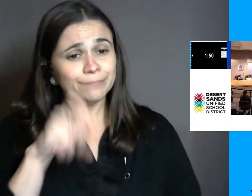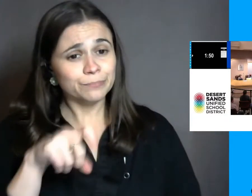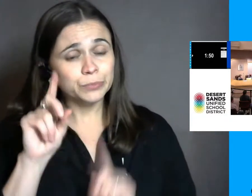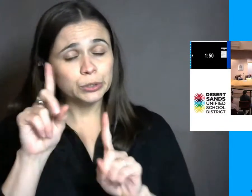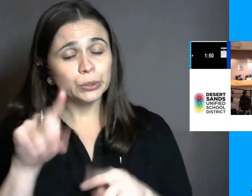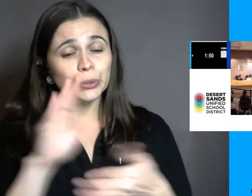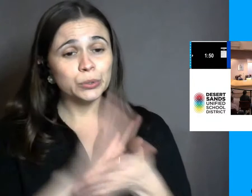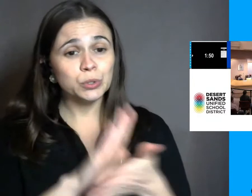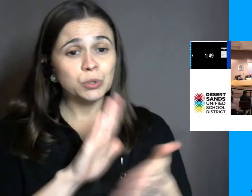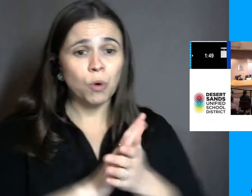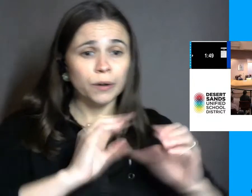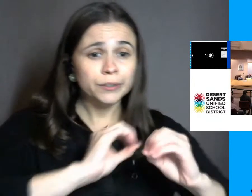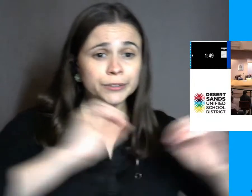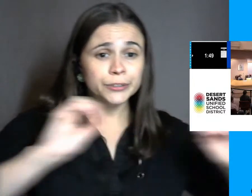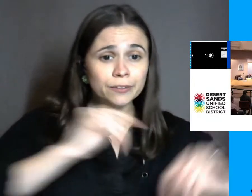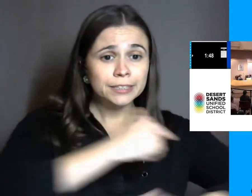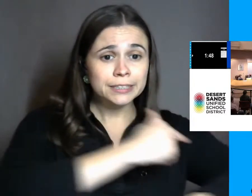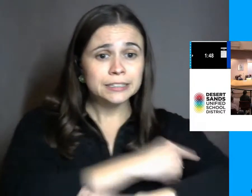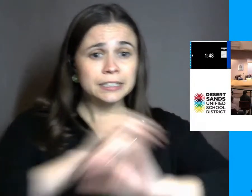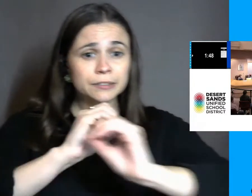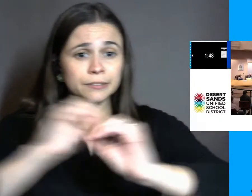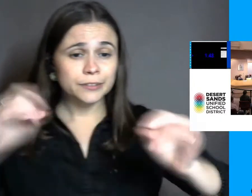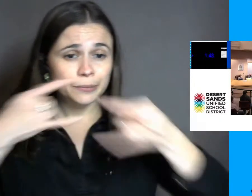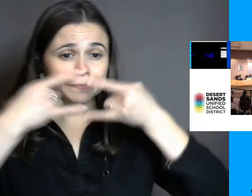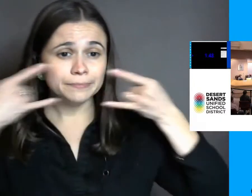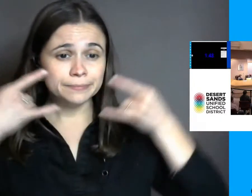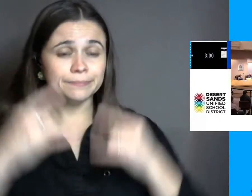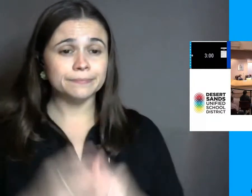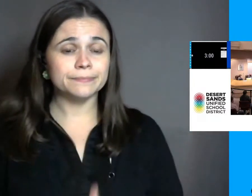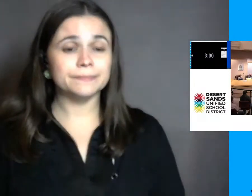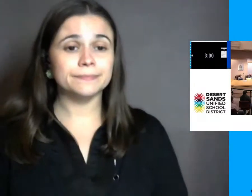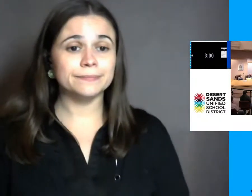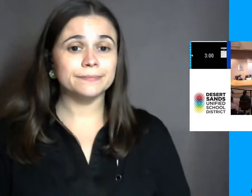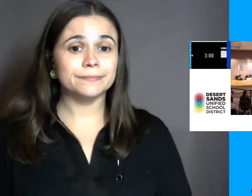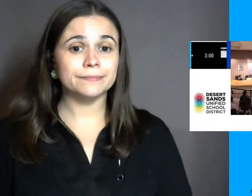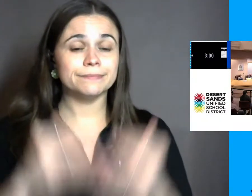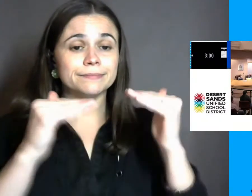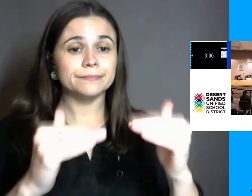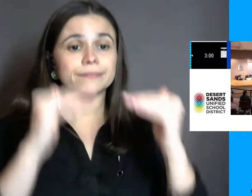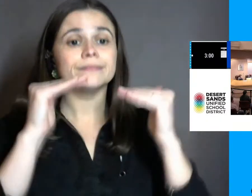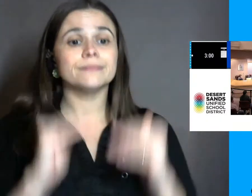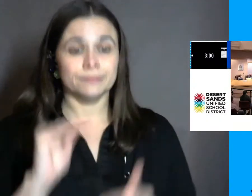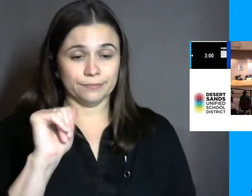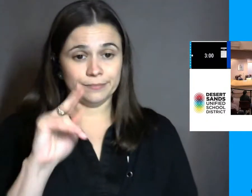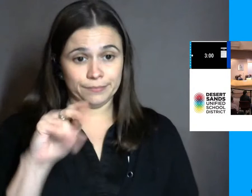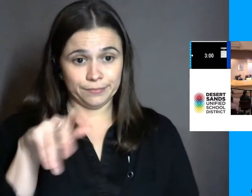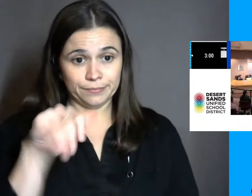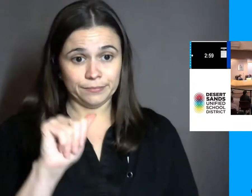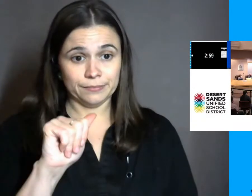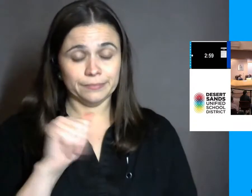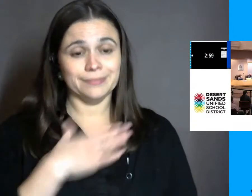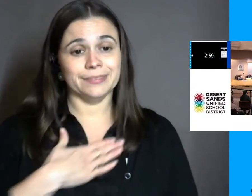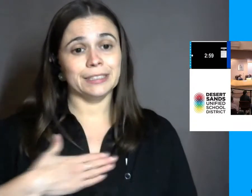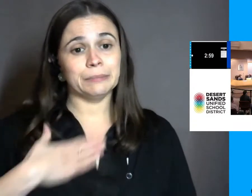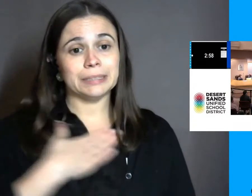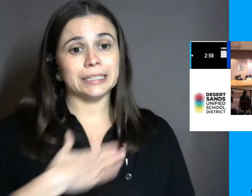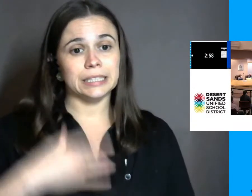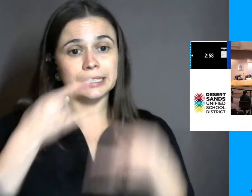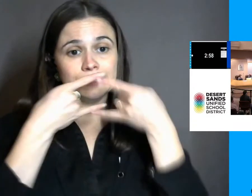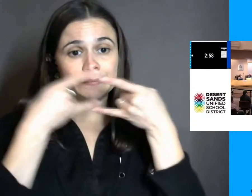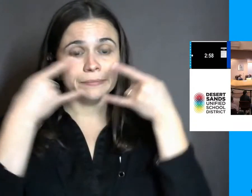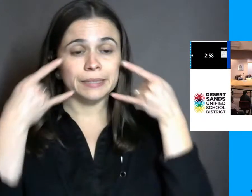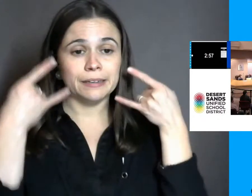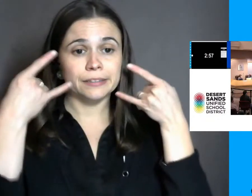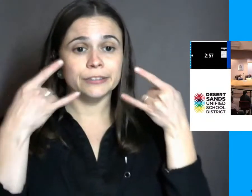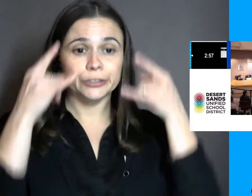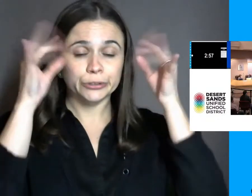without a COVID vaccine. The next one, Anna Essig. Please mask choice. Let our